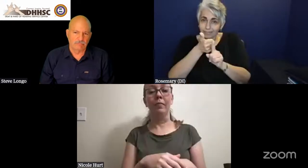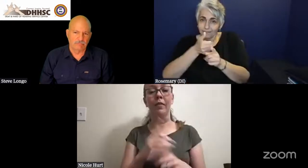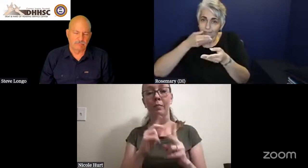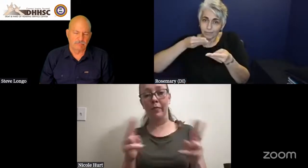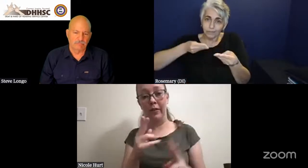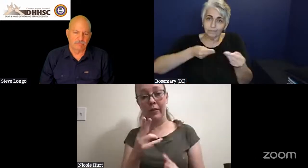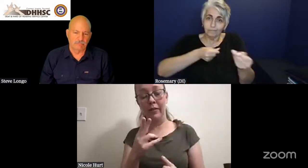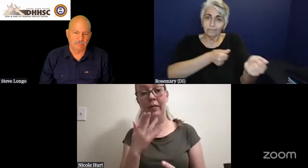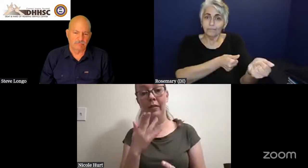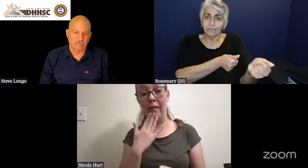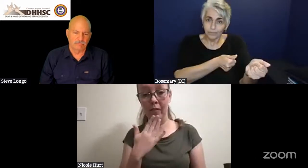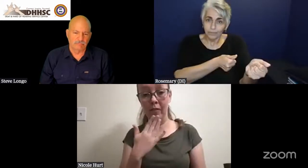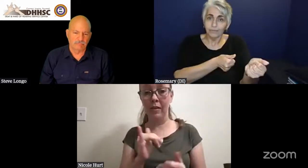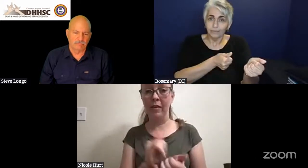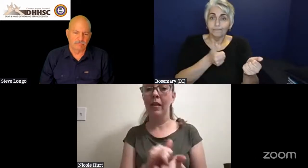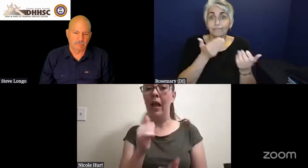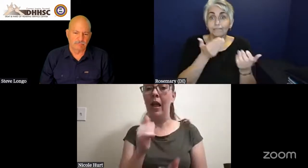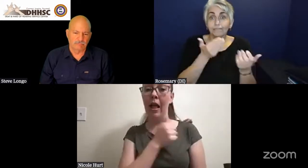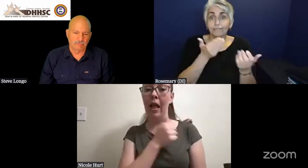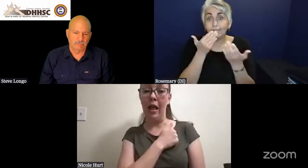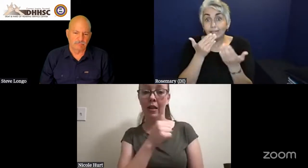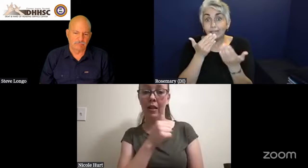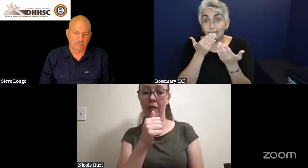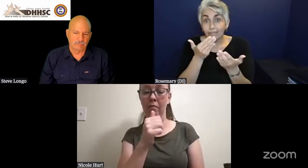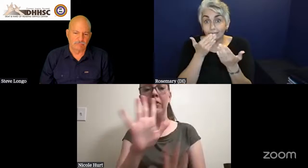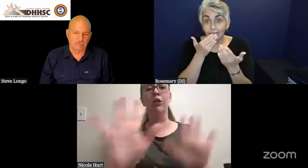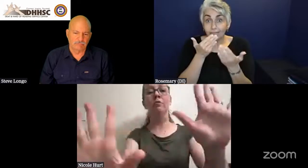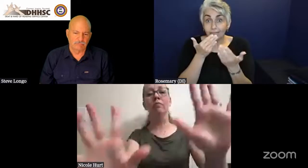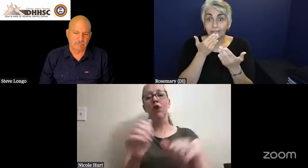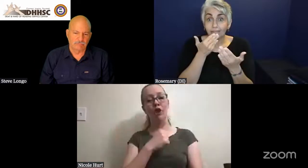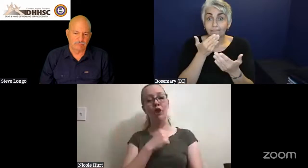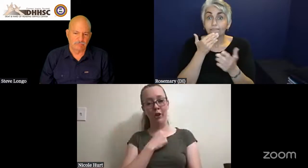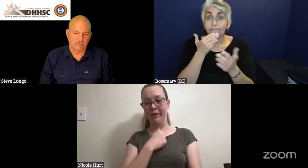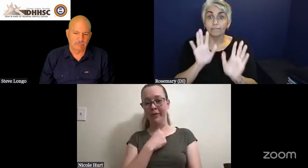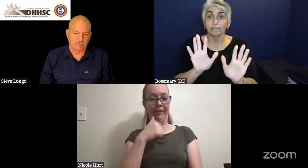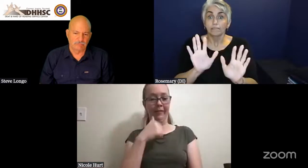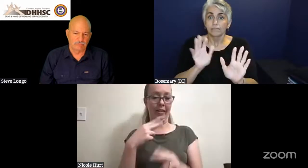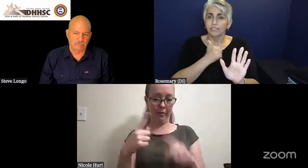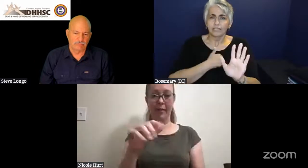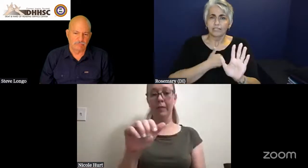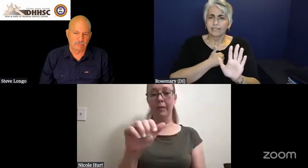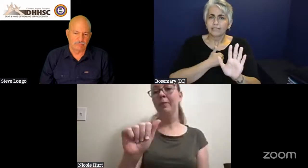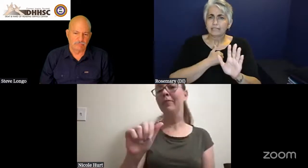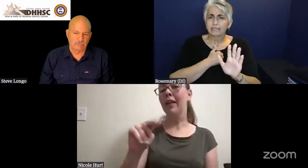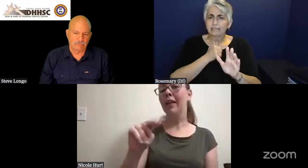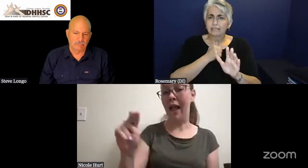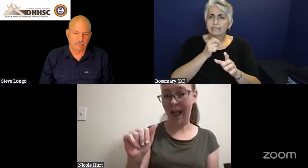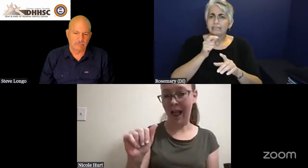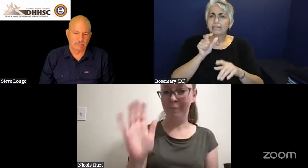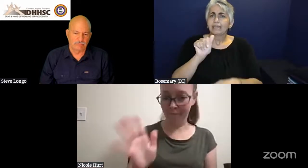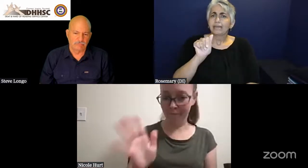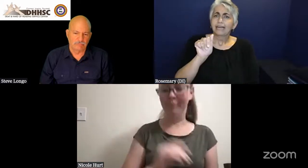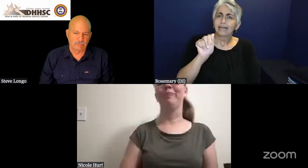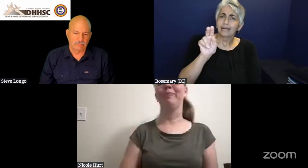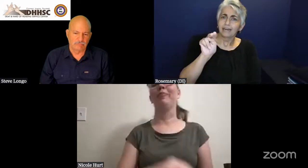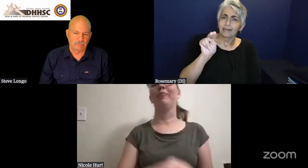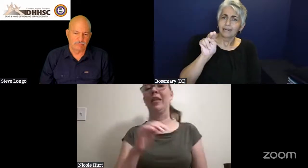I hope that process will be smooth. And I want to thank you. I'm sorry, wait a